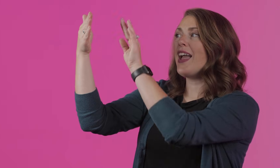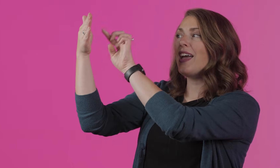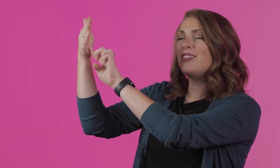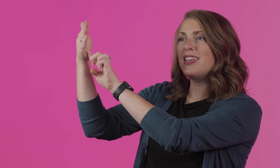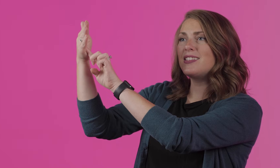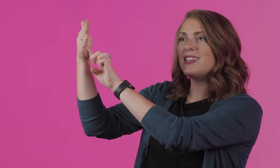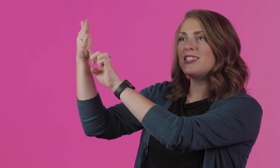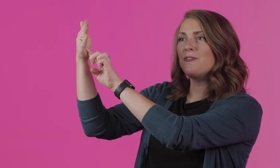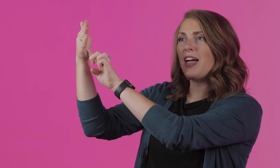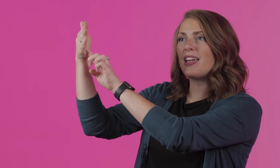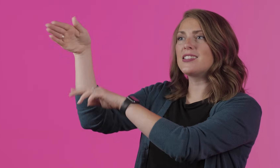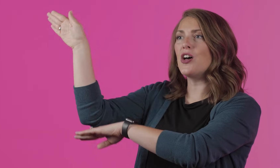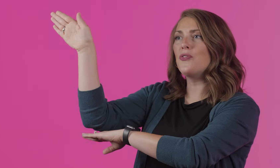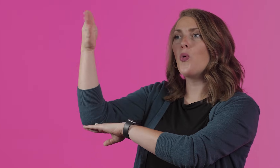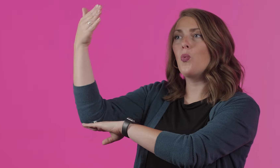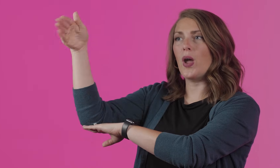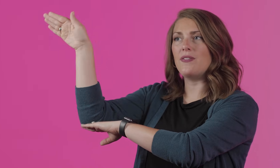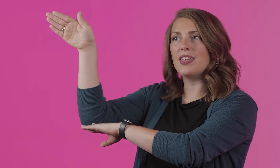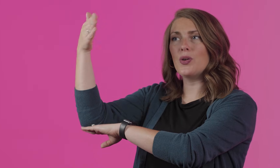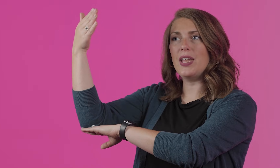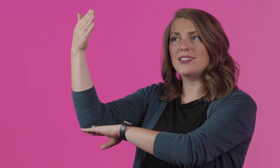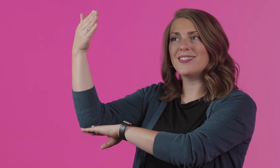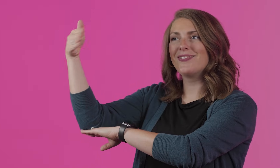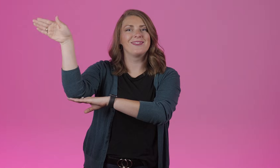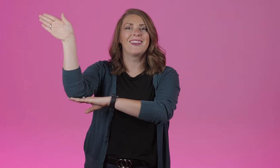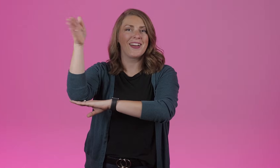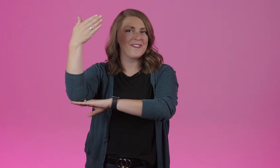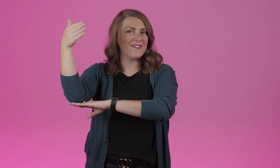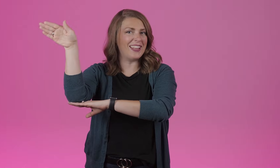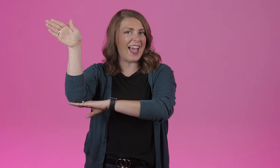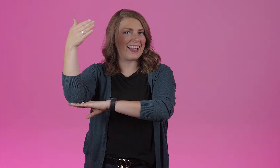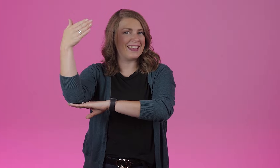and this is the flag itself, waving in the wind. Flag.